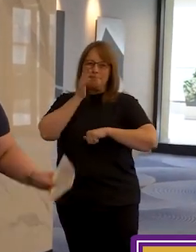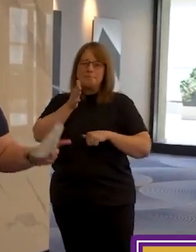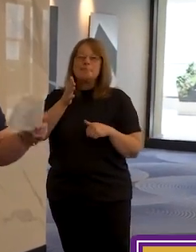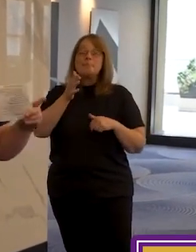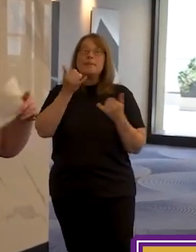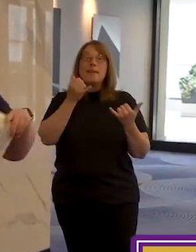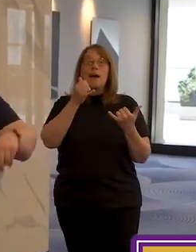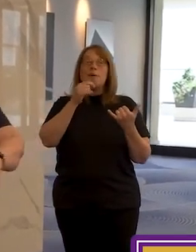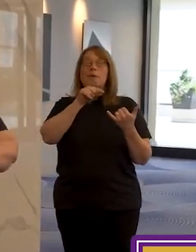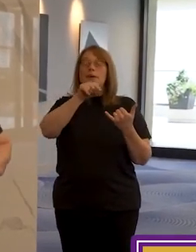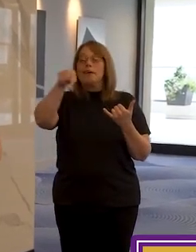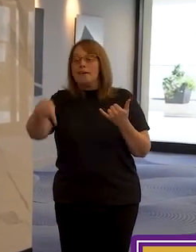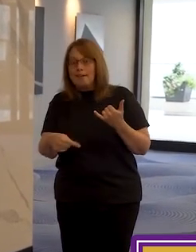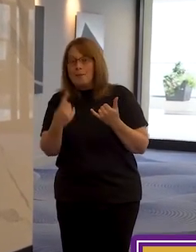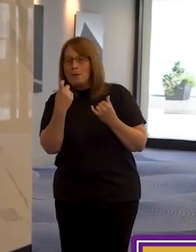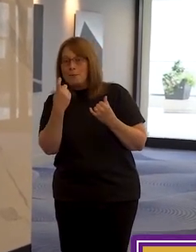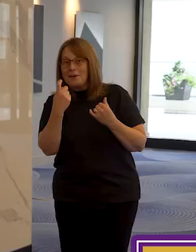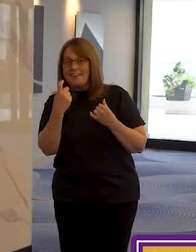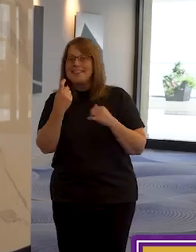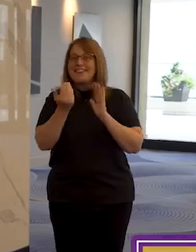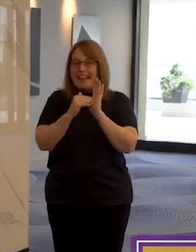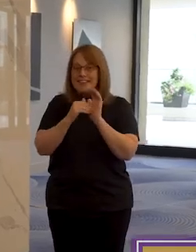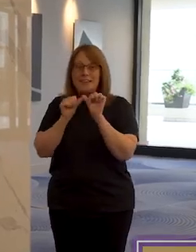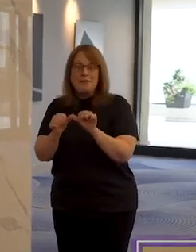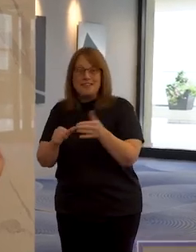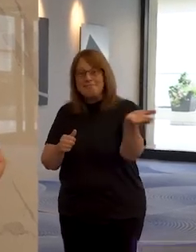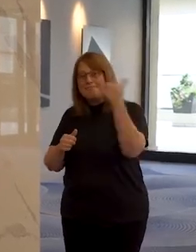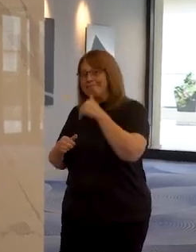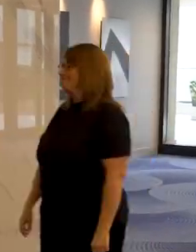We're going to head downstairs one more time here at the Hyatt and keep going.